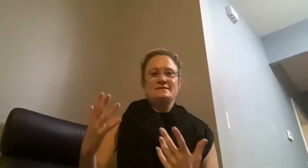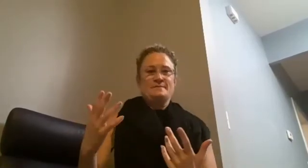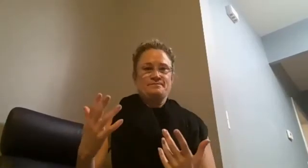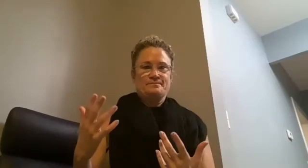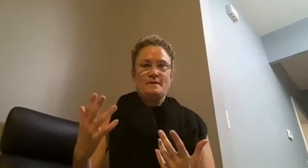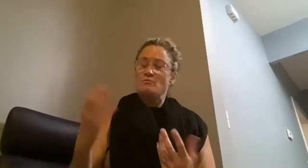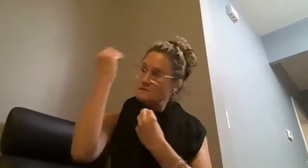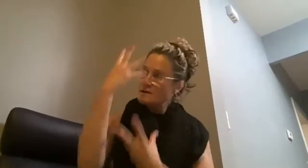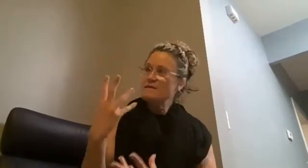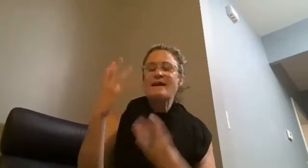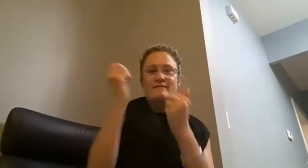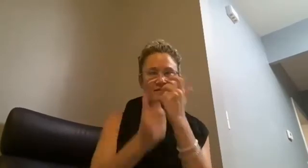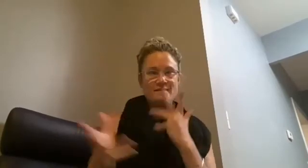you that everything's going to be okay. And